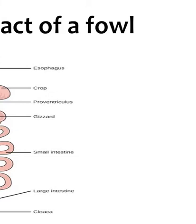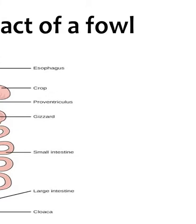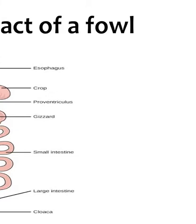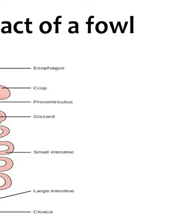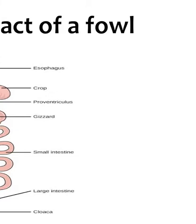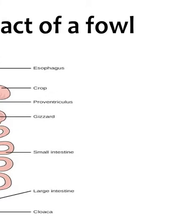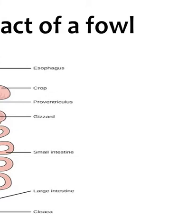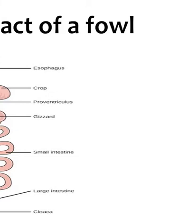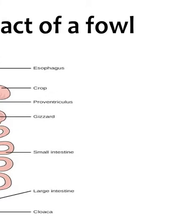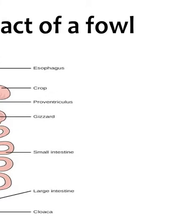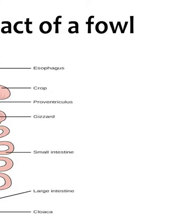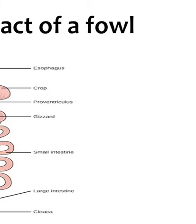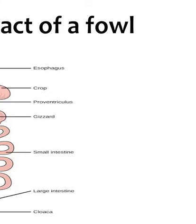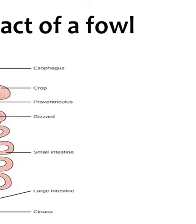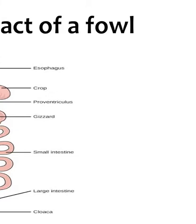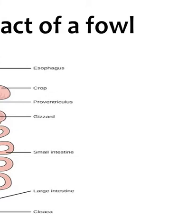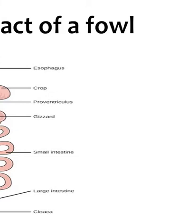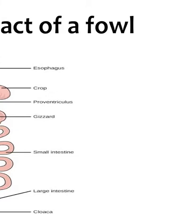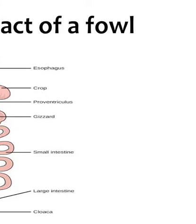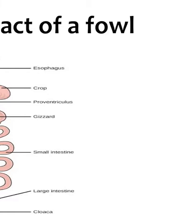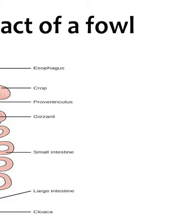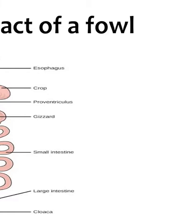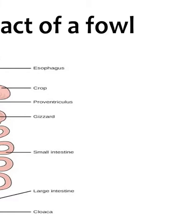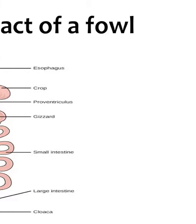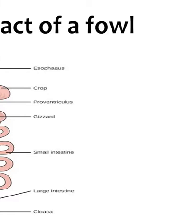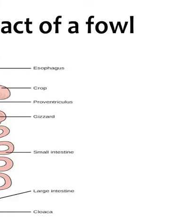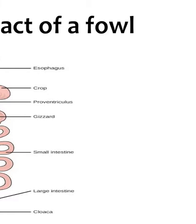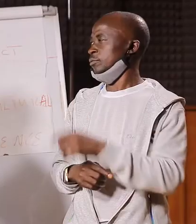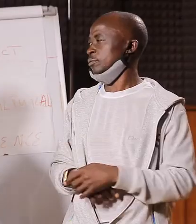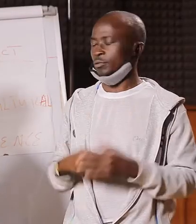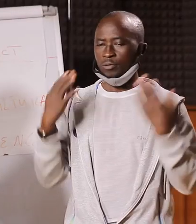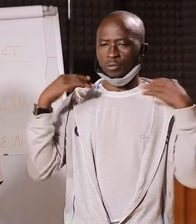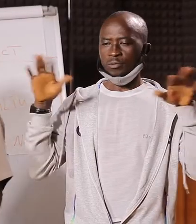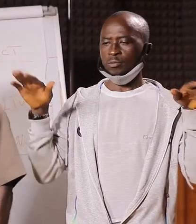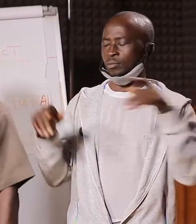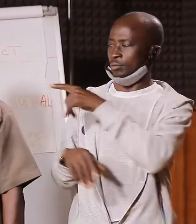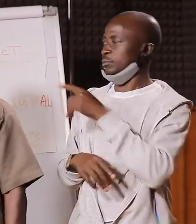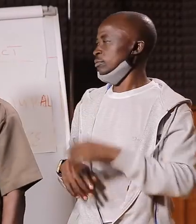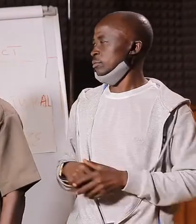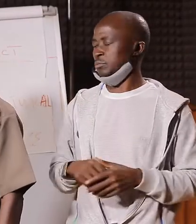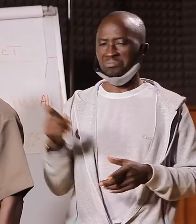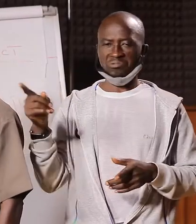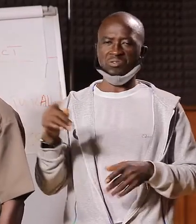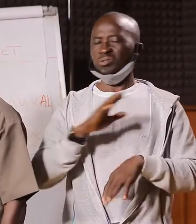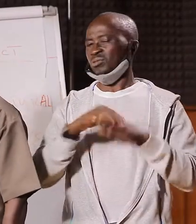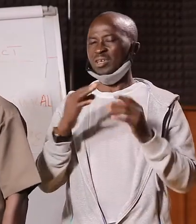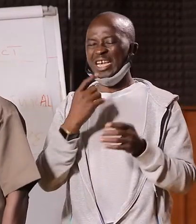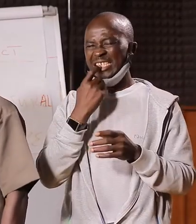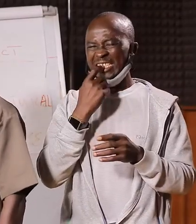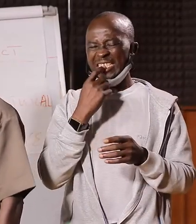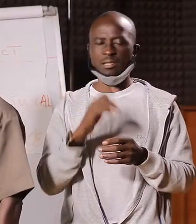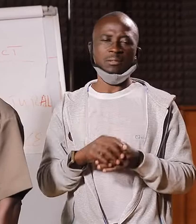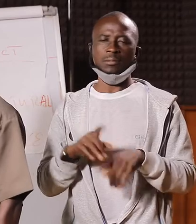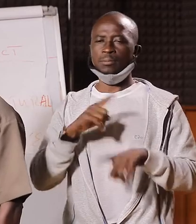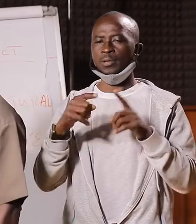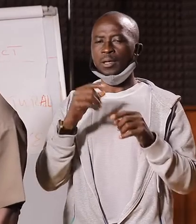a non-ruminant animal. You can see in birds. Birds have no teeth, but rather